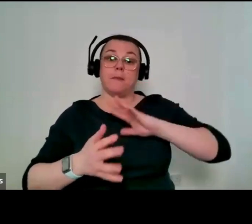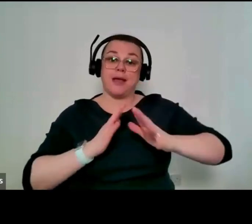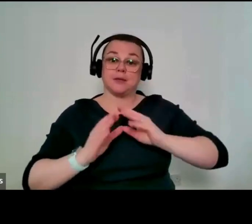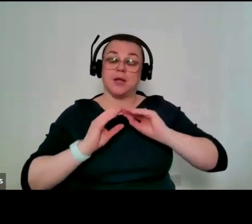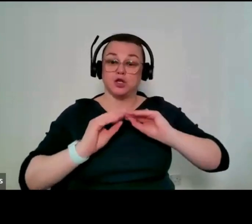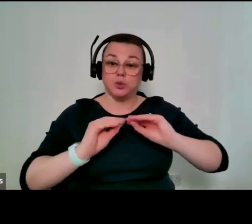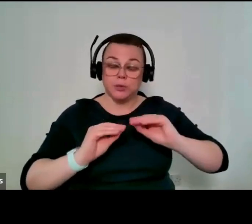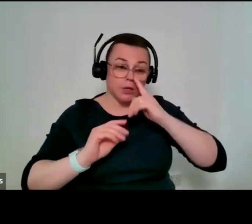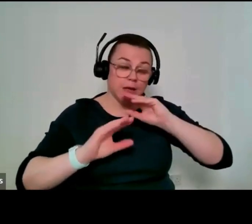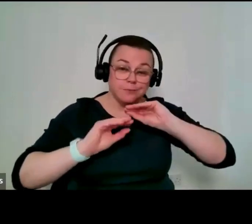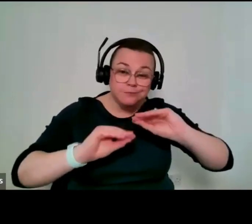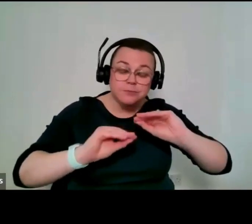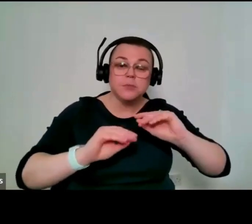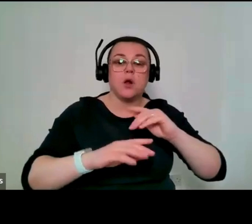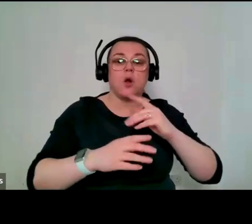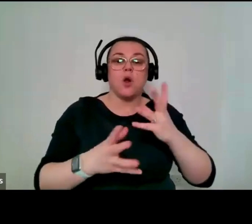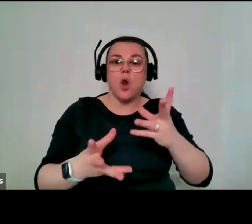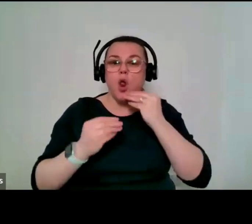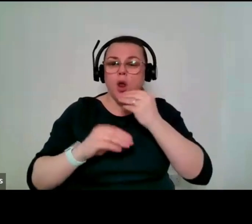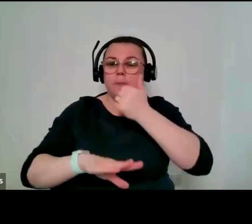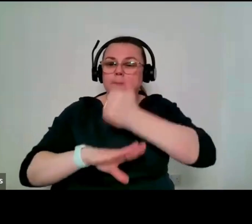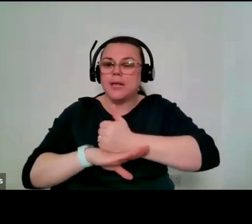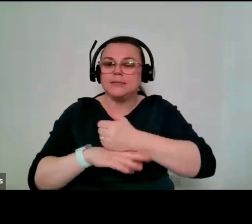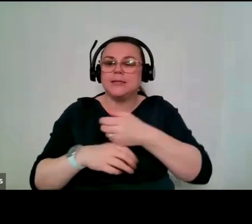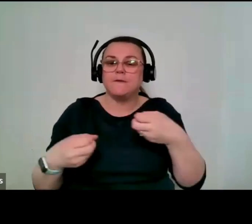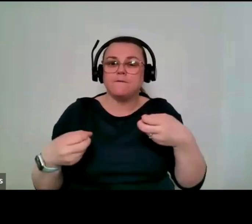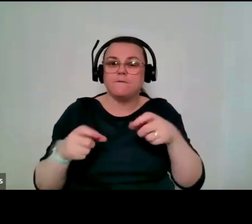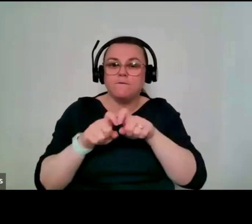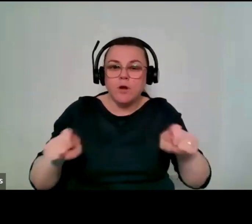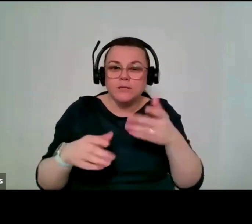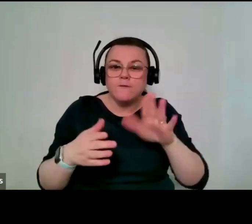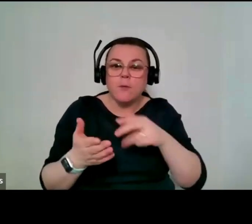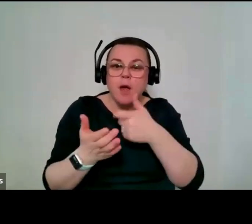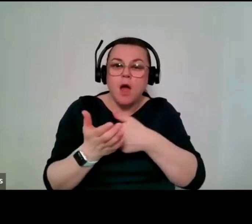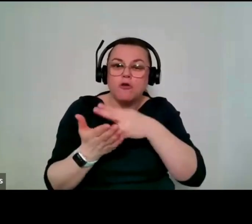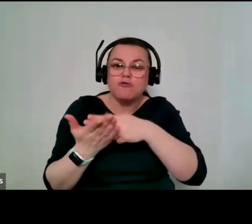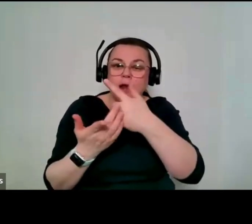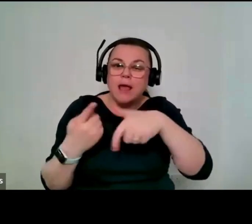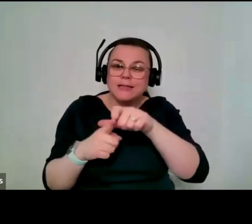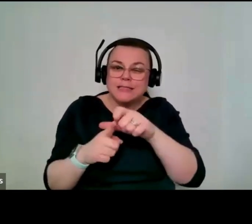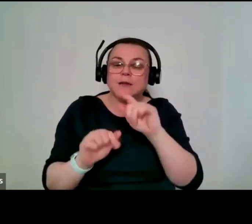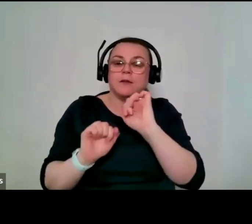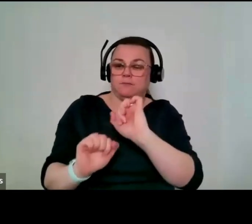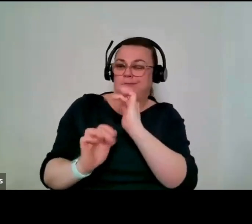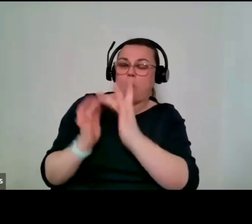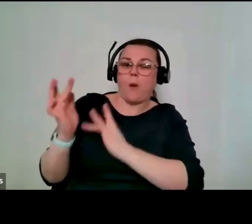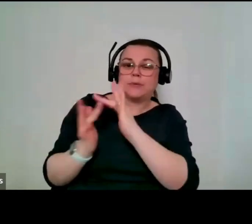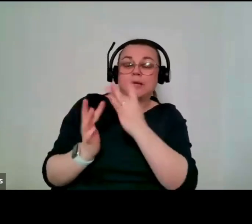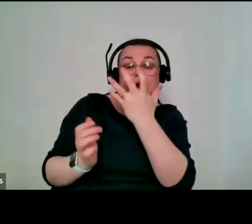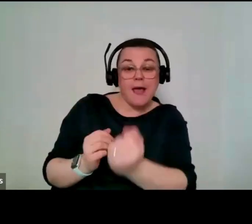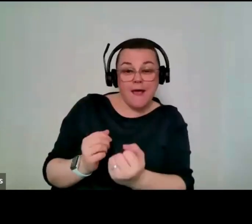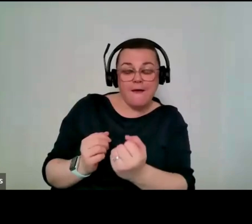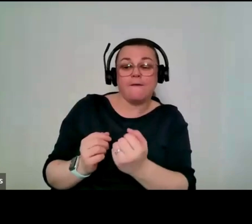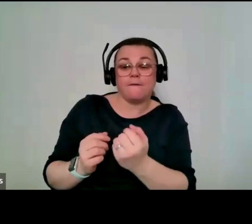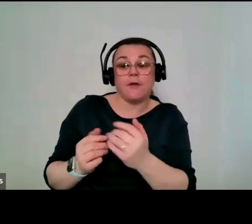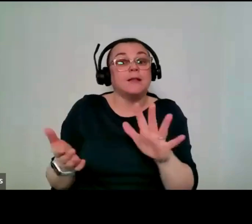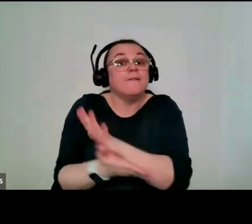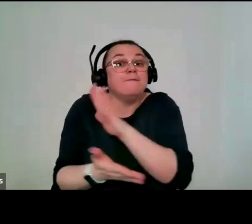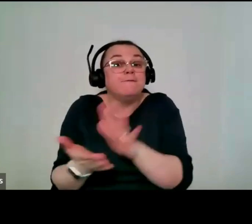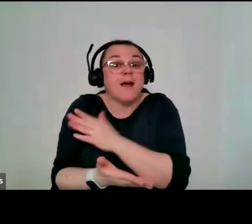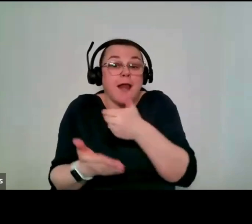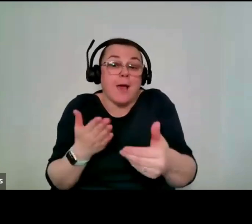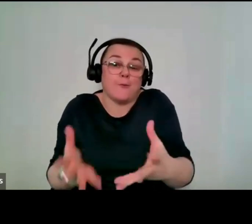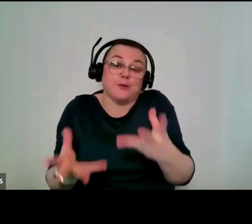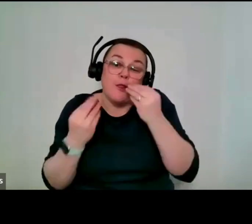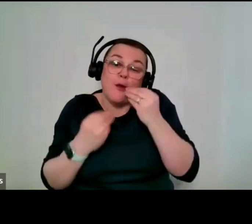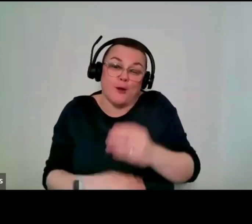or you can learn some really basic phrases from the RNID on their website. So, it's a fun language to learn. Have a